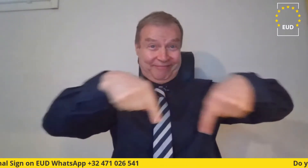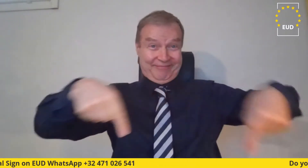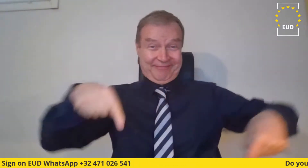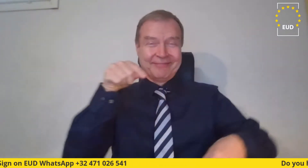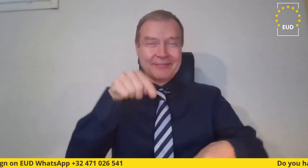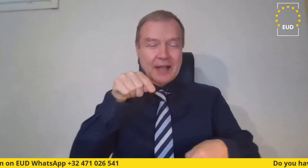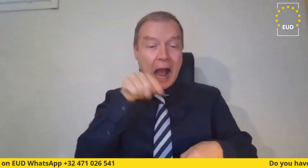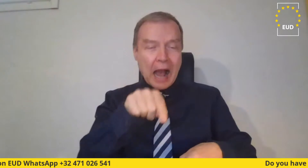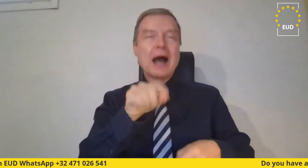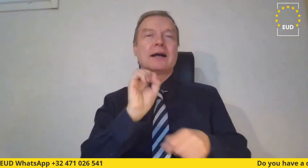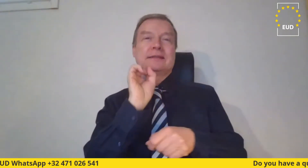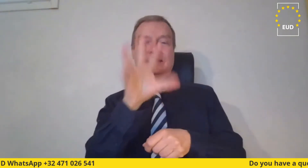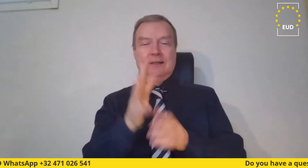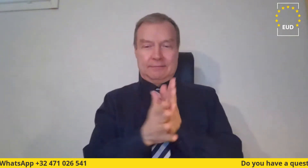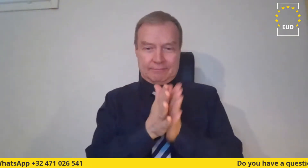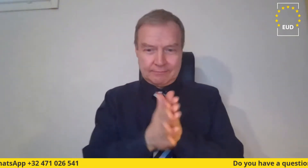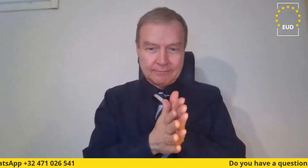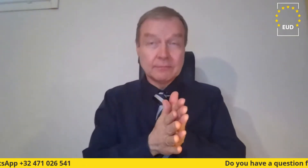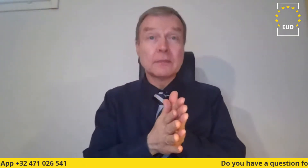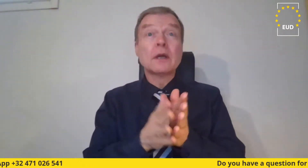471 026 541.